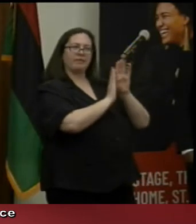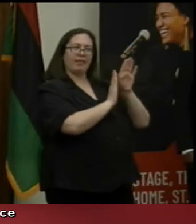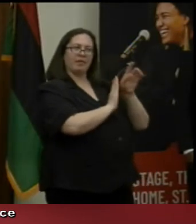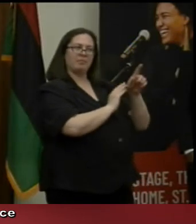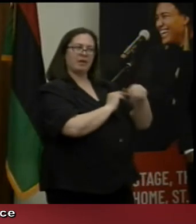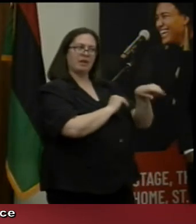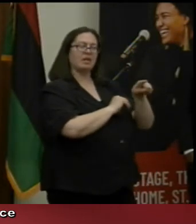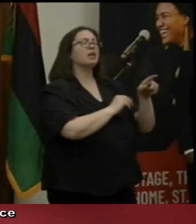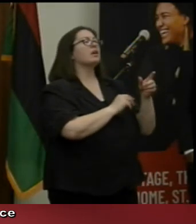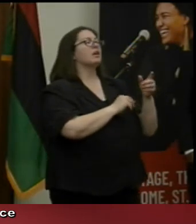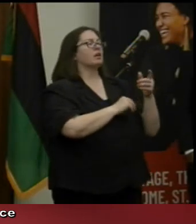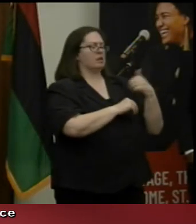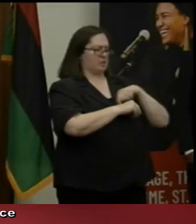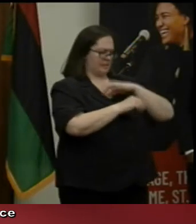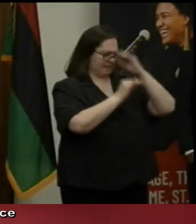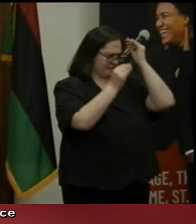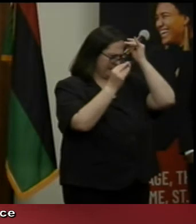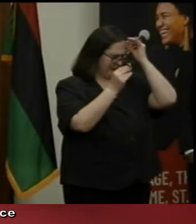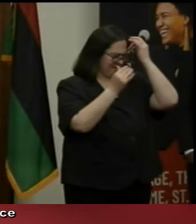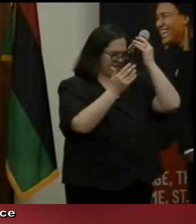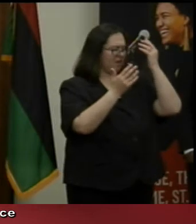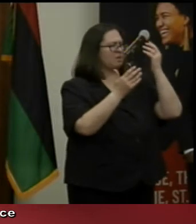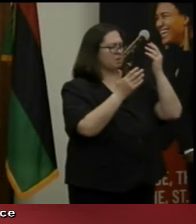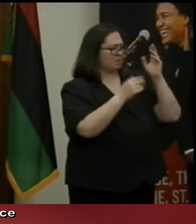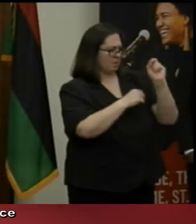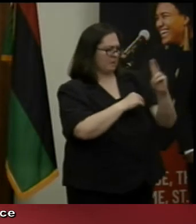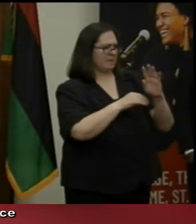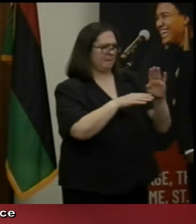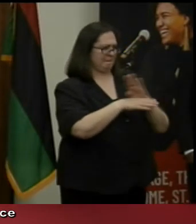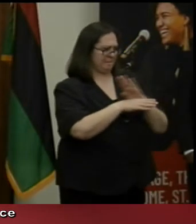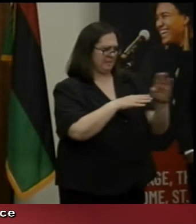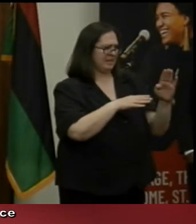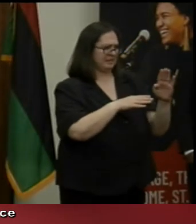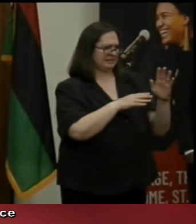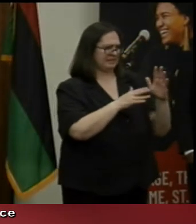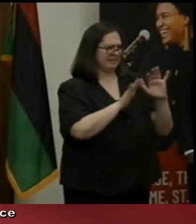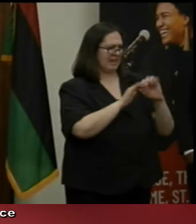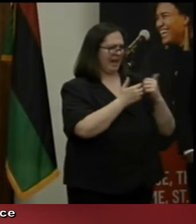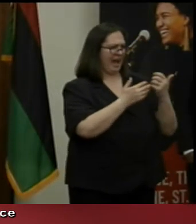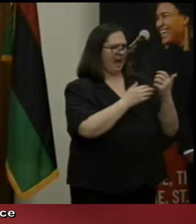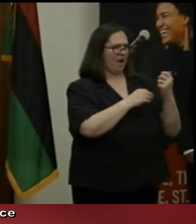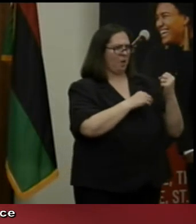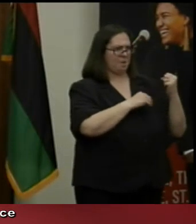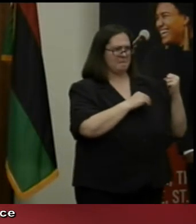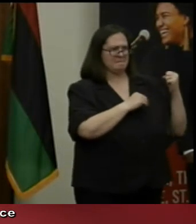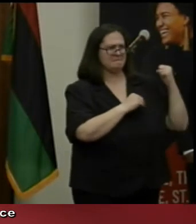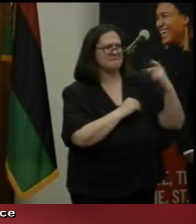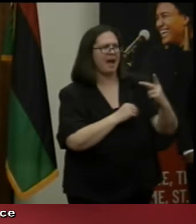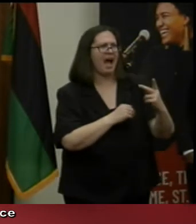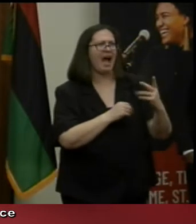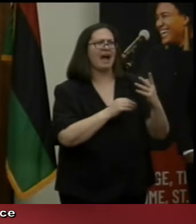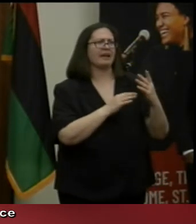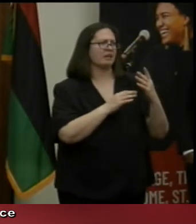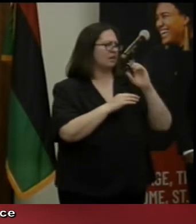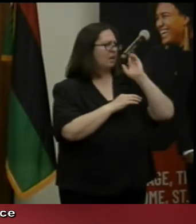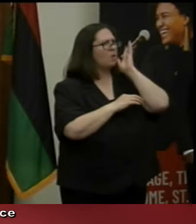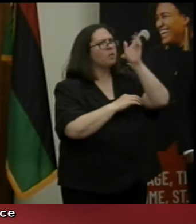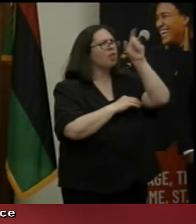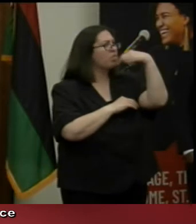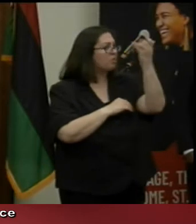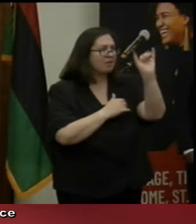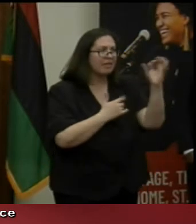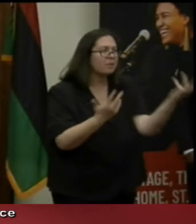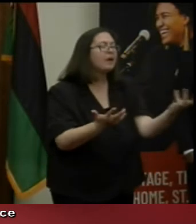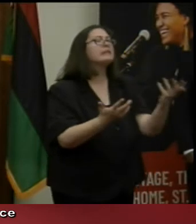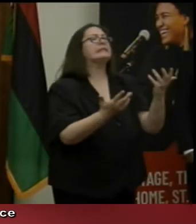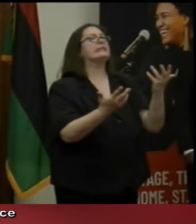what will it look like, how will businesses be able to be turned back on. And that is a very fluid